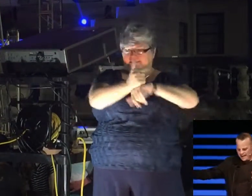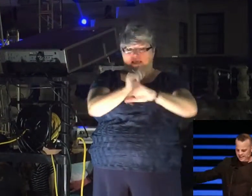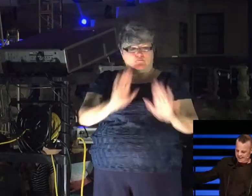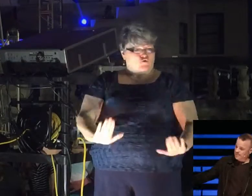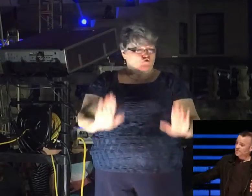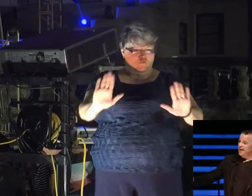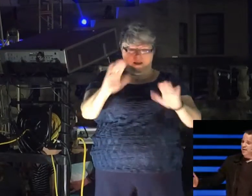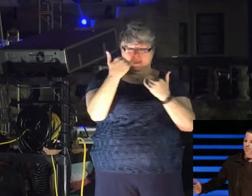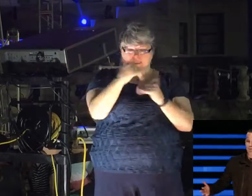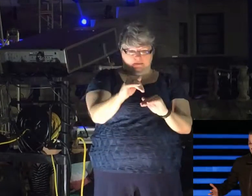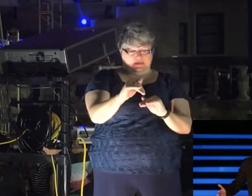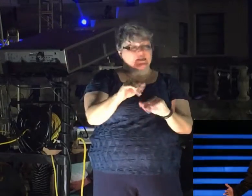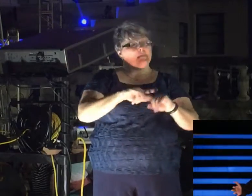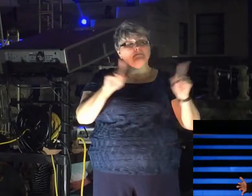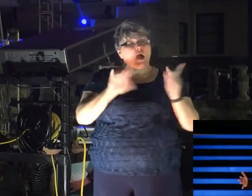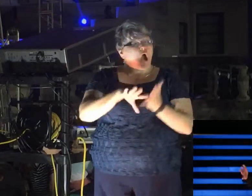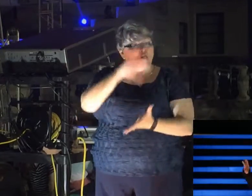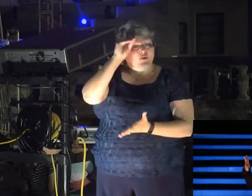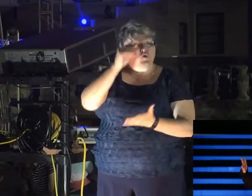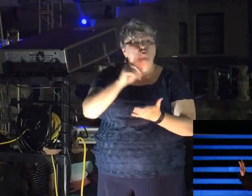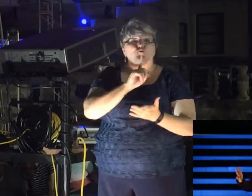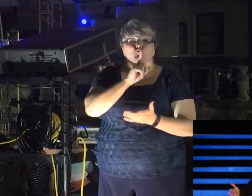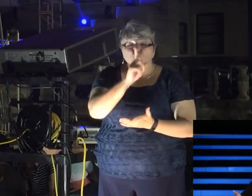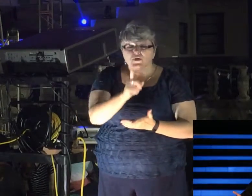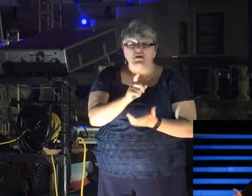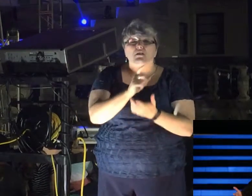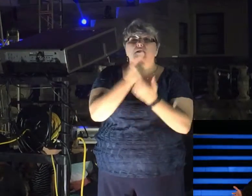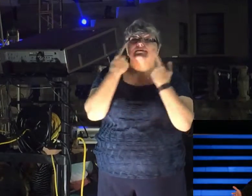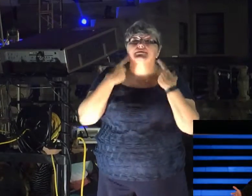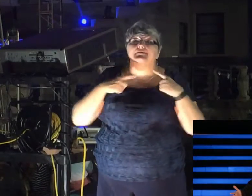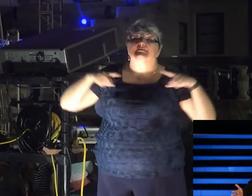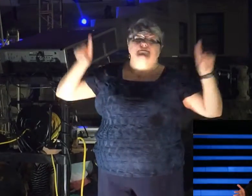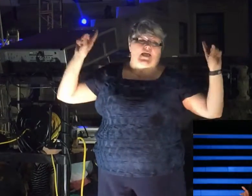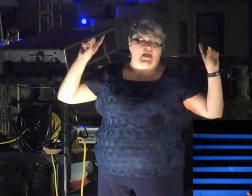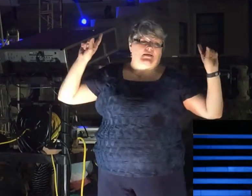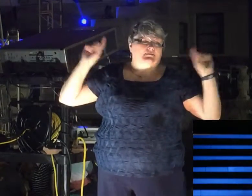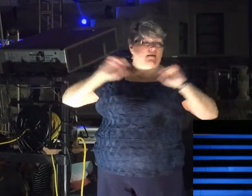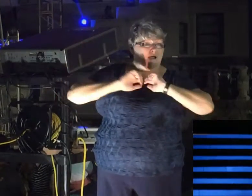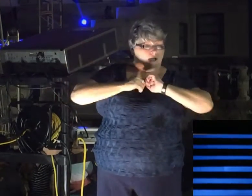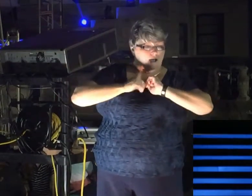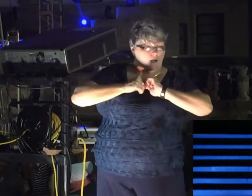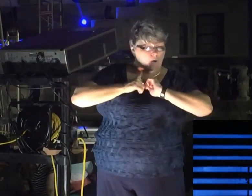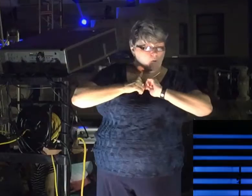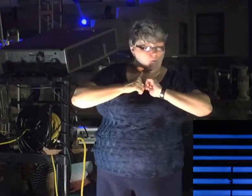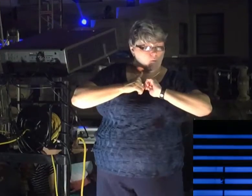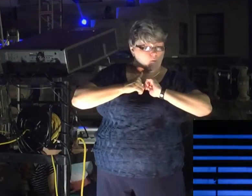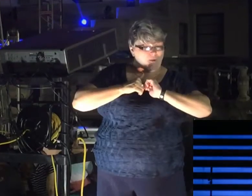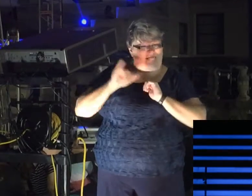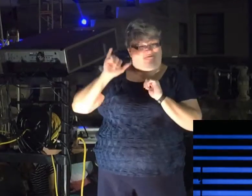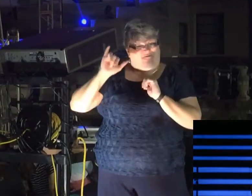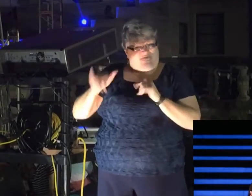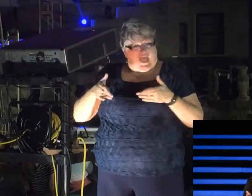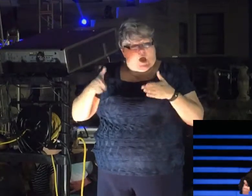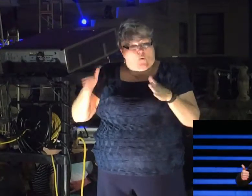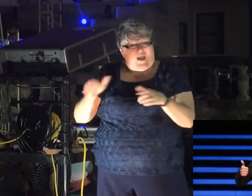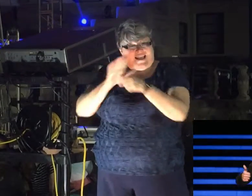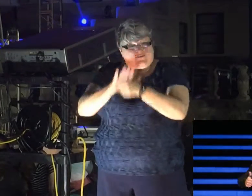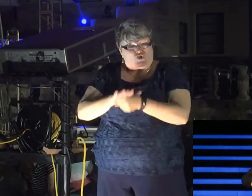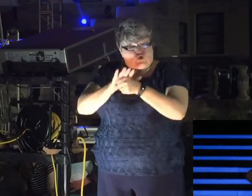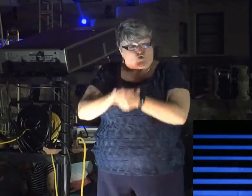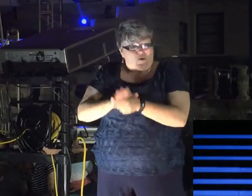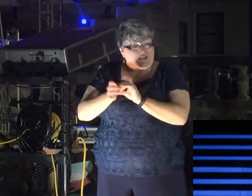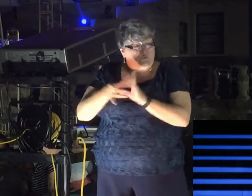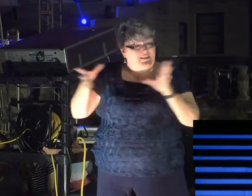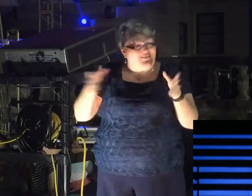set great ones. But where I've found real liberty and success is by cutting out that way